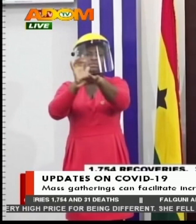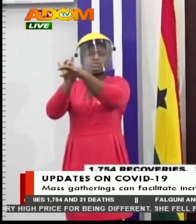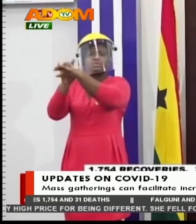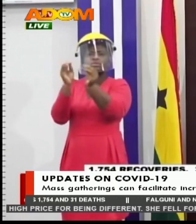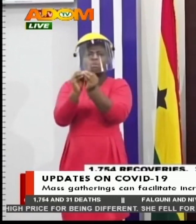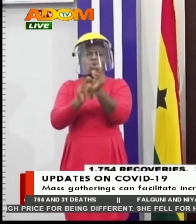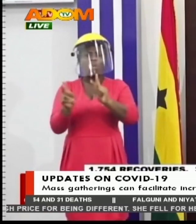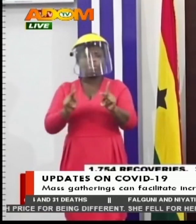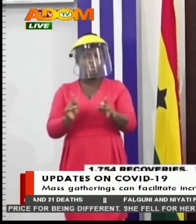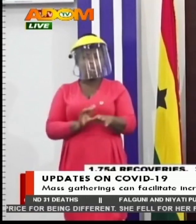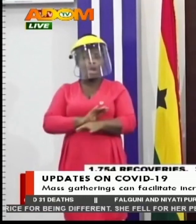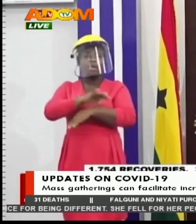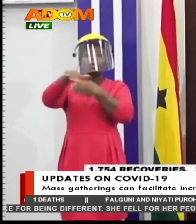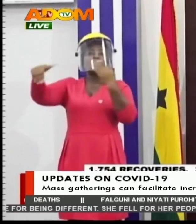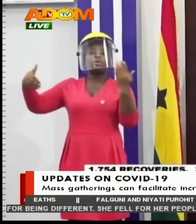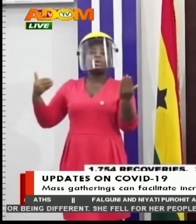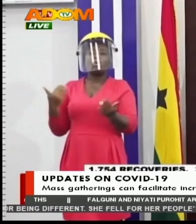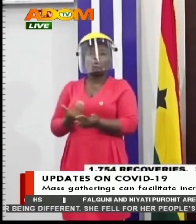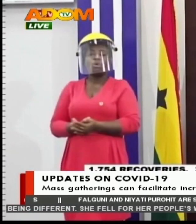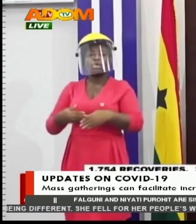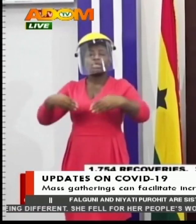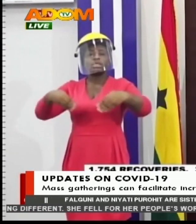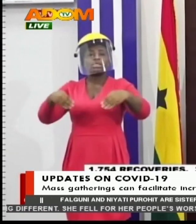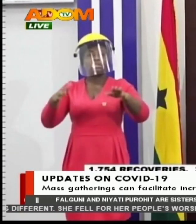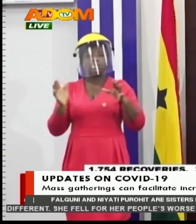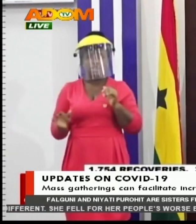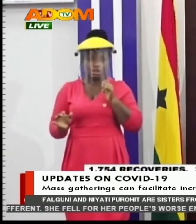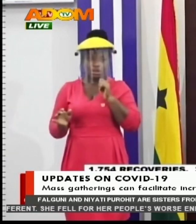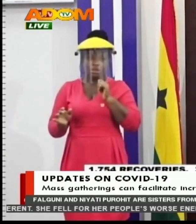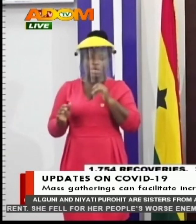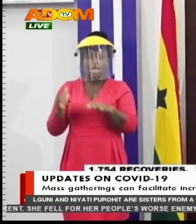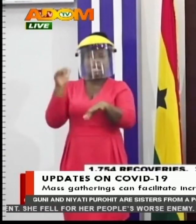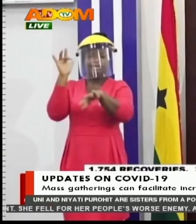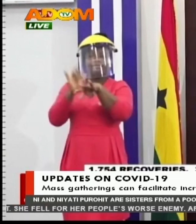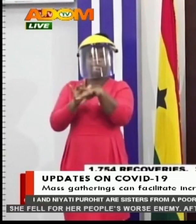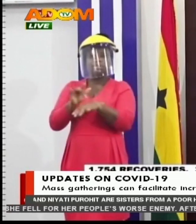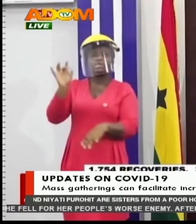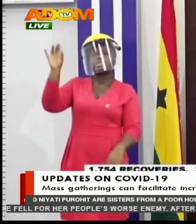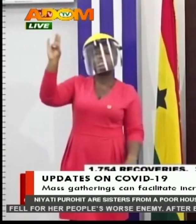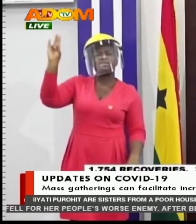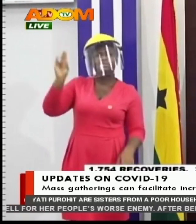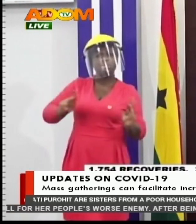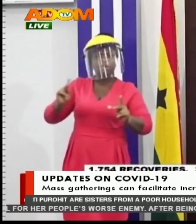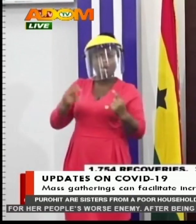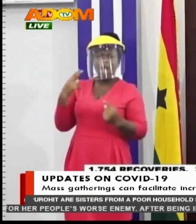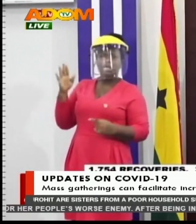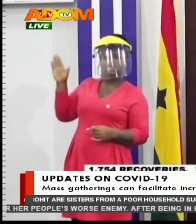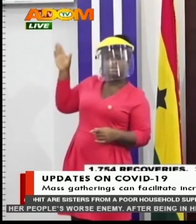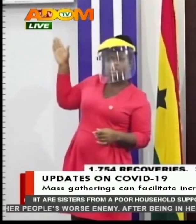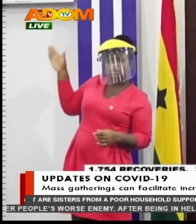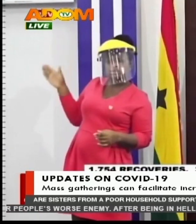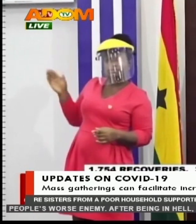that 72% of the cases in Obuasi occurred between April 21st to April 25th.